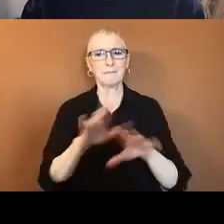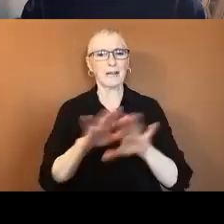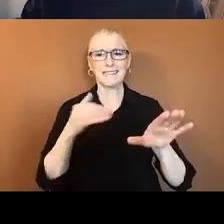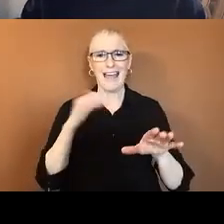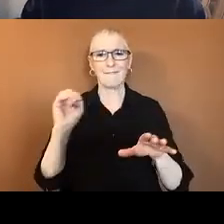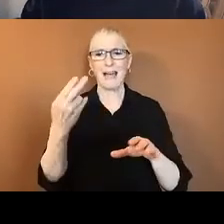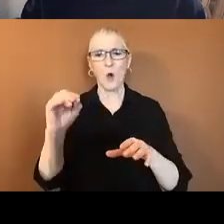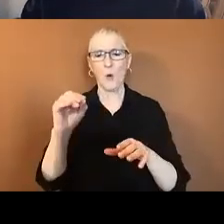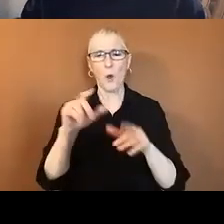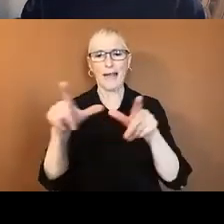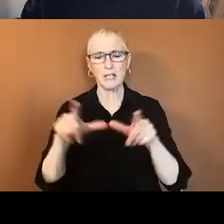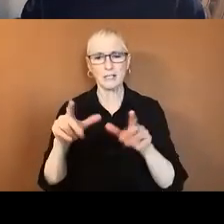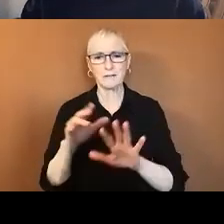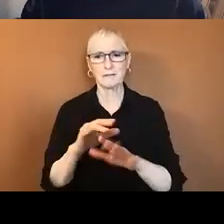echolocation.